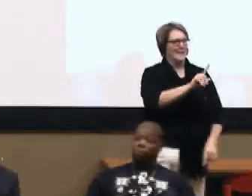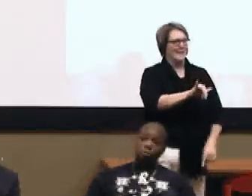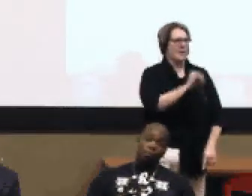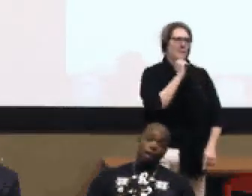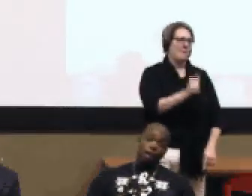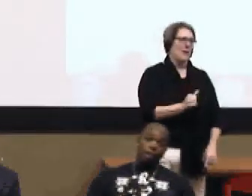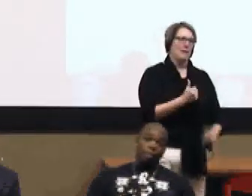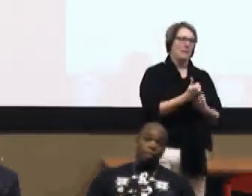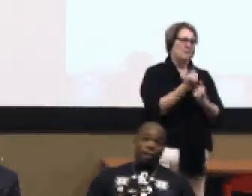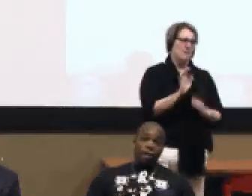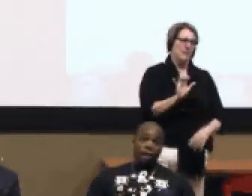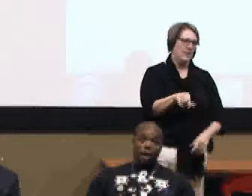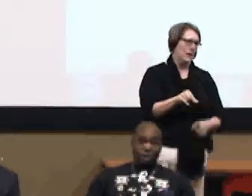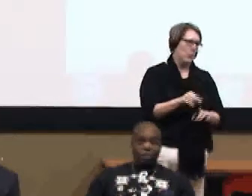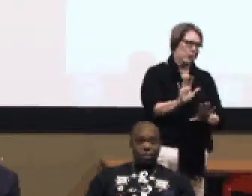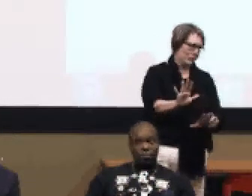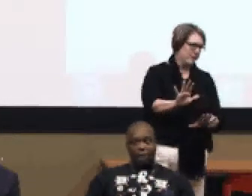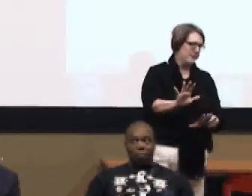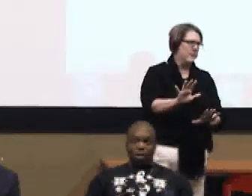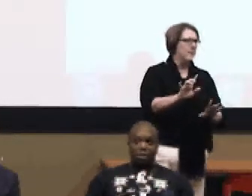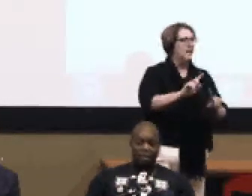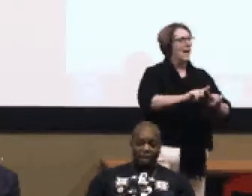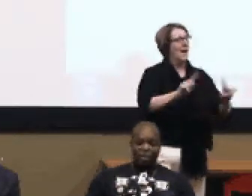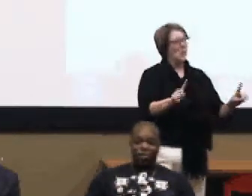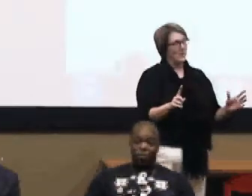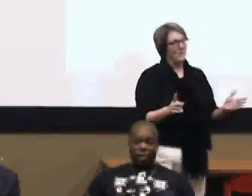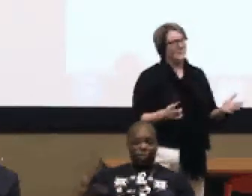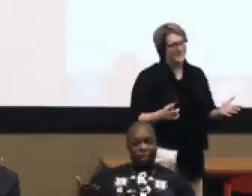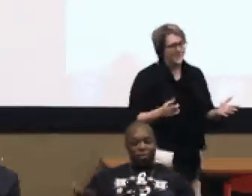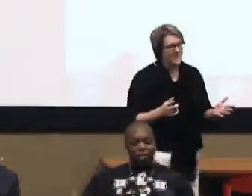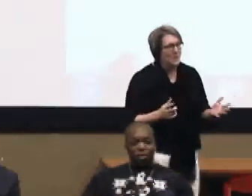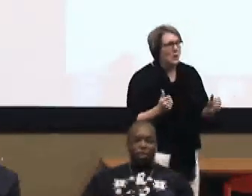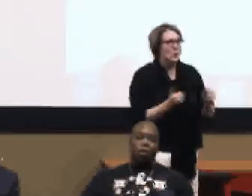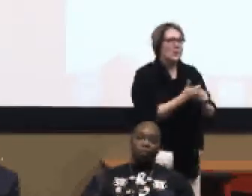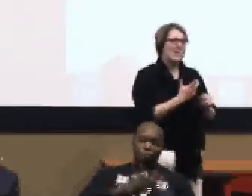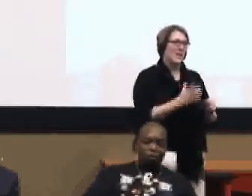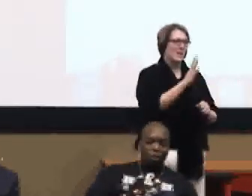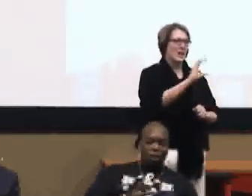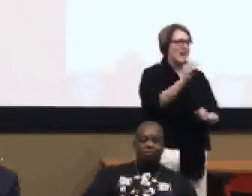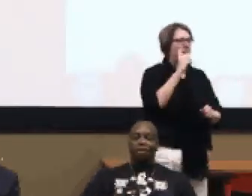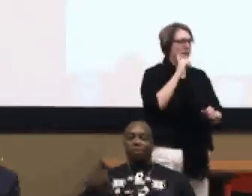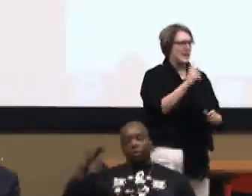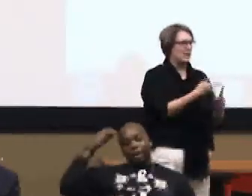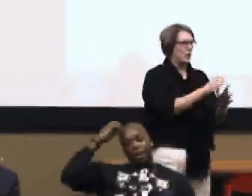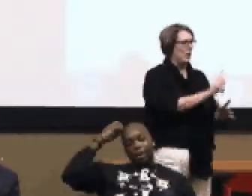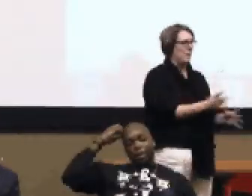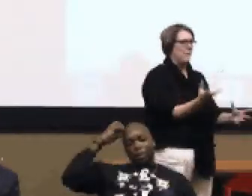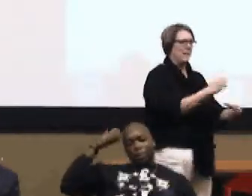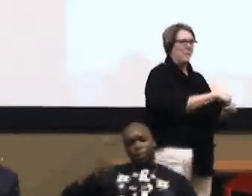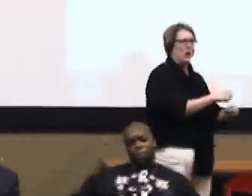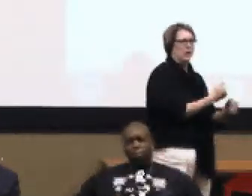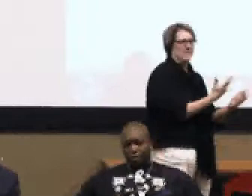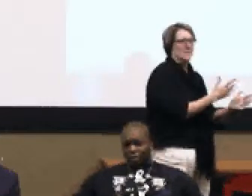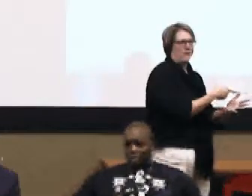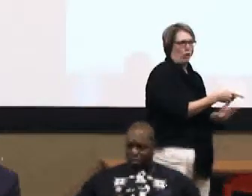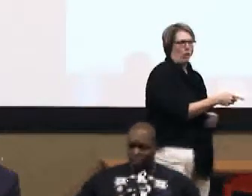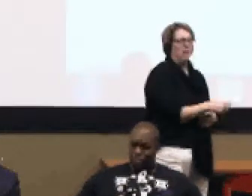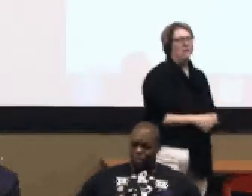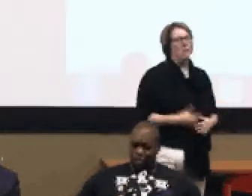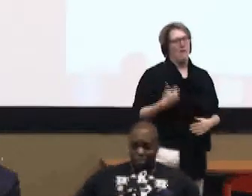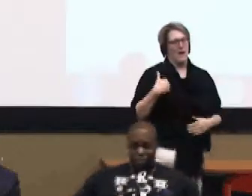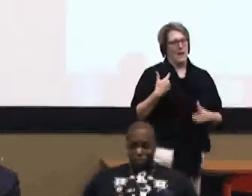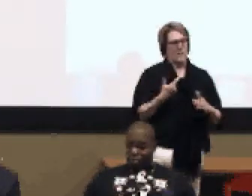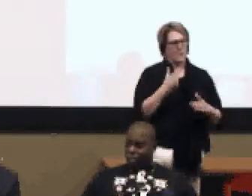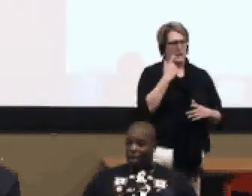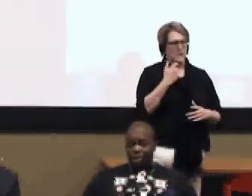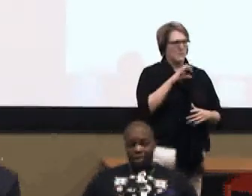it. Right. However, that being said, with every company is a startup, I've been a part of several. I started